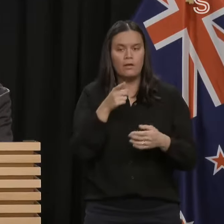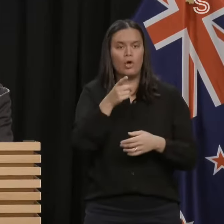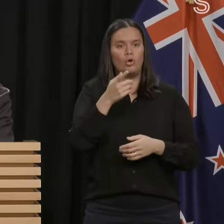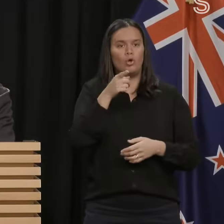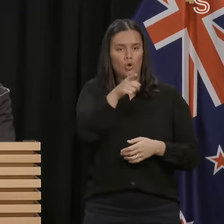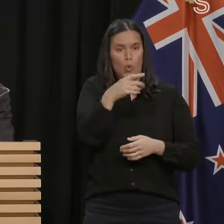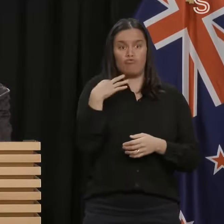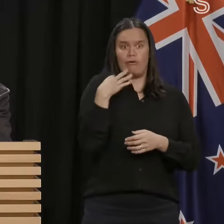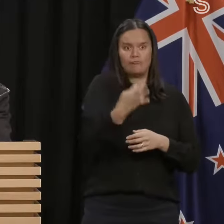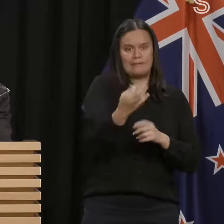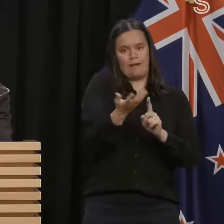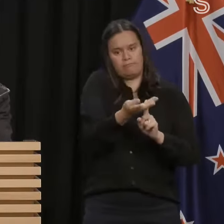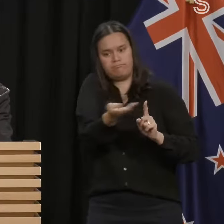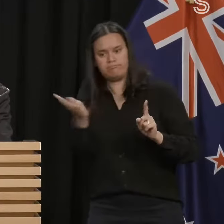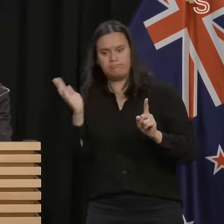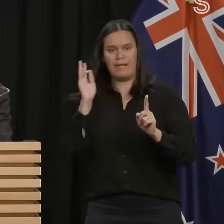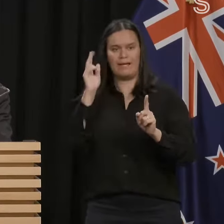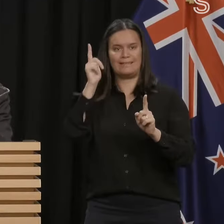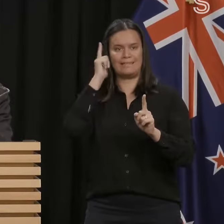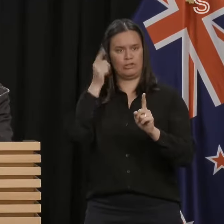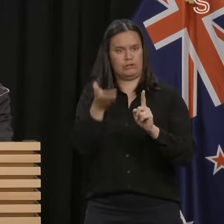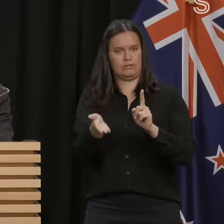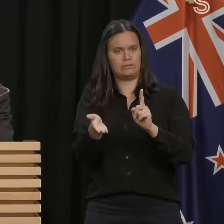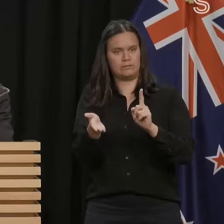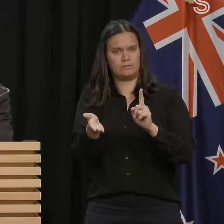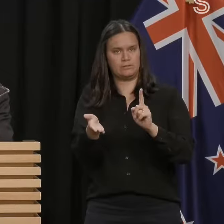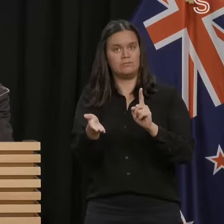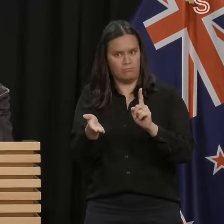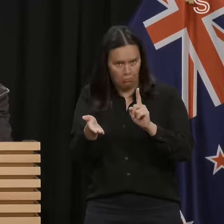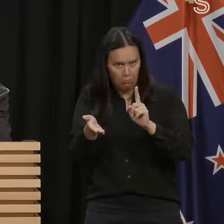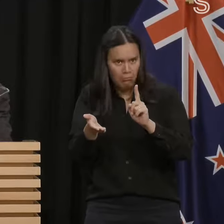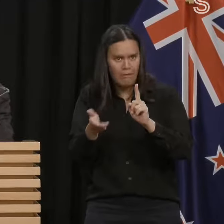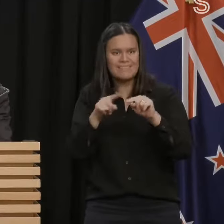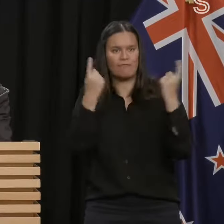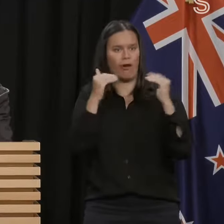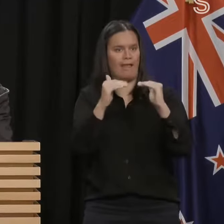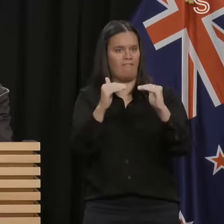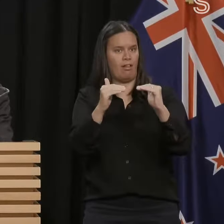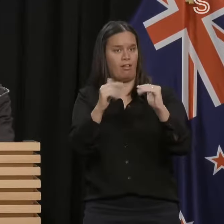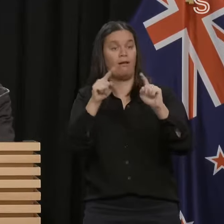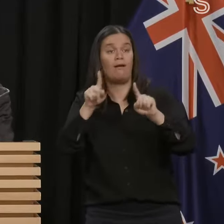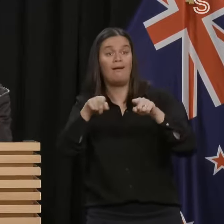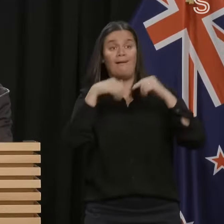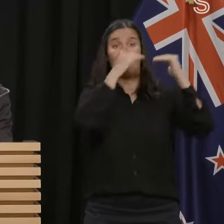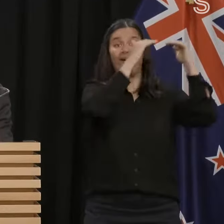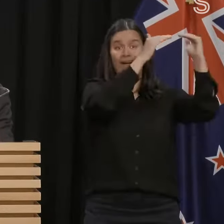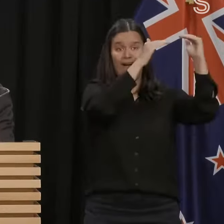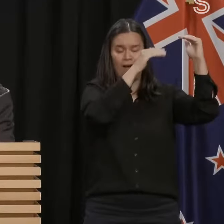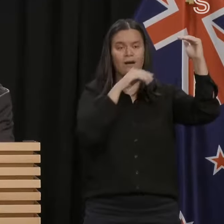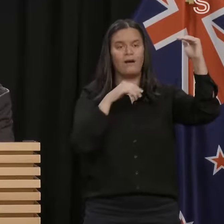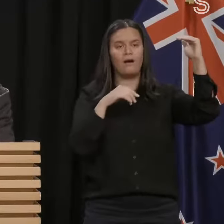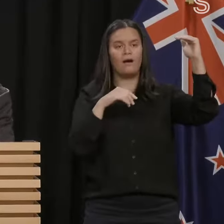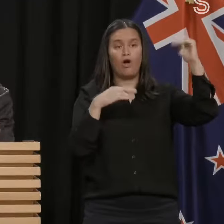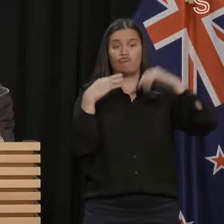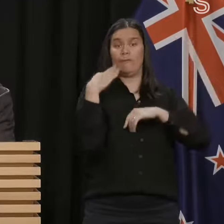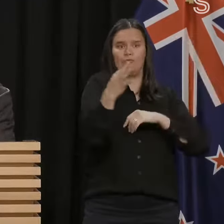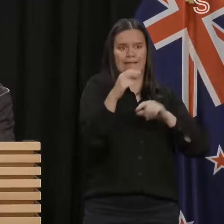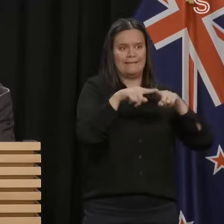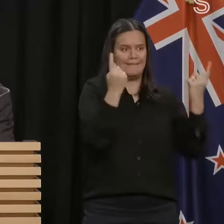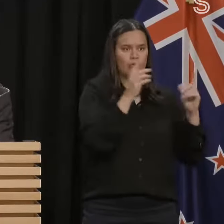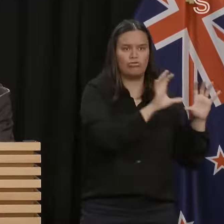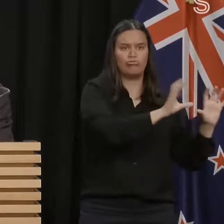teaching workforce? And then you can take that up a notch further and you can say, well, what if you're one of those kind of peak body representatives appearing before a select committee